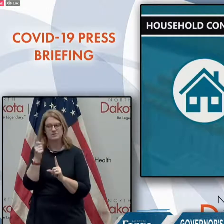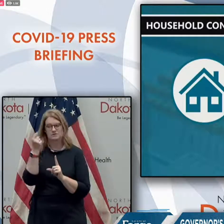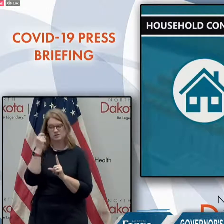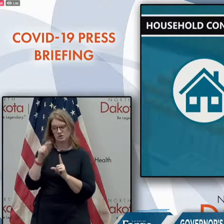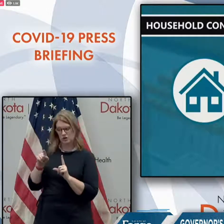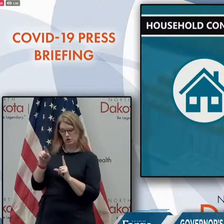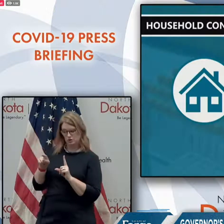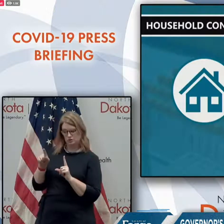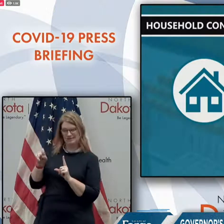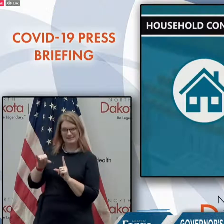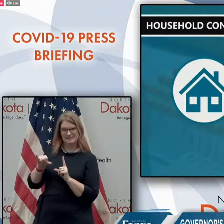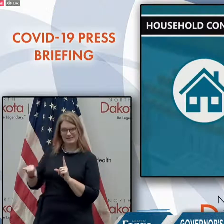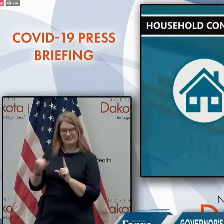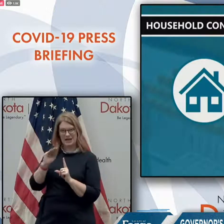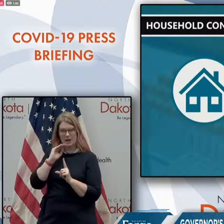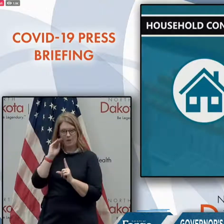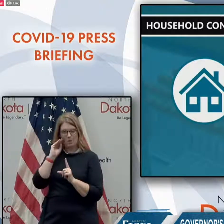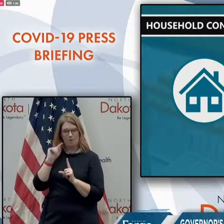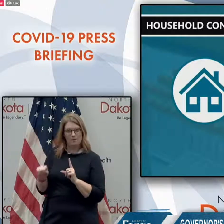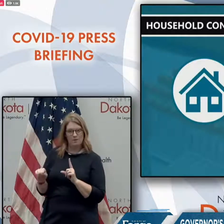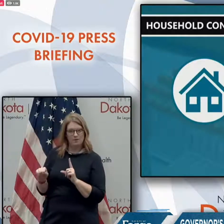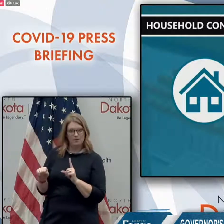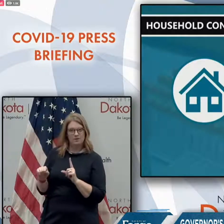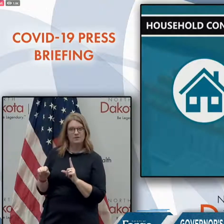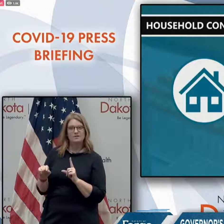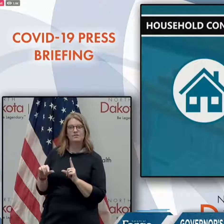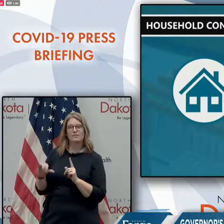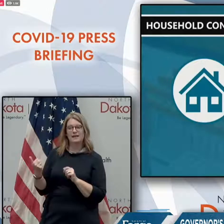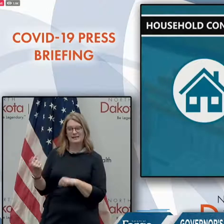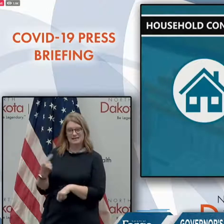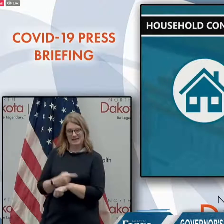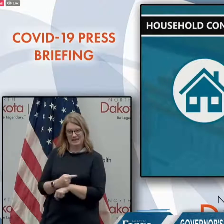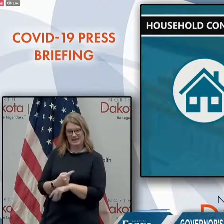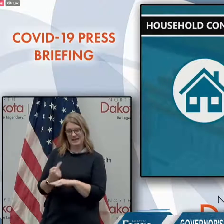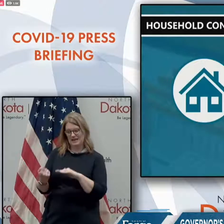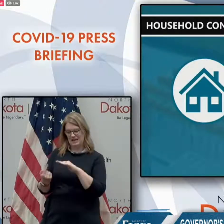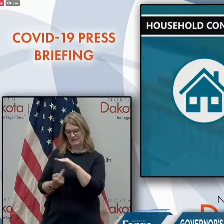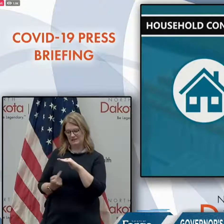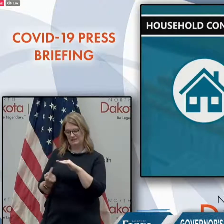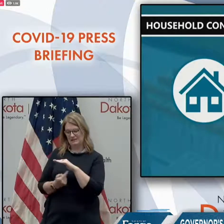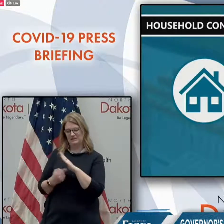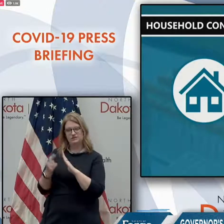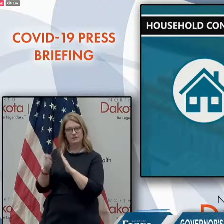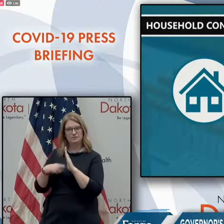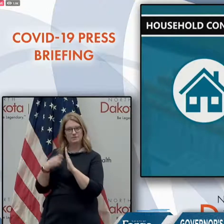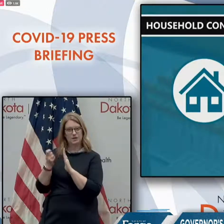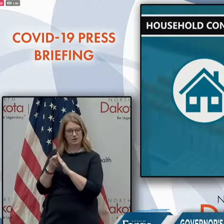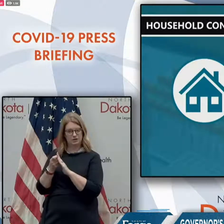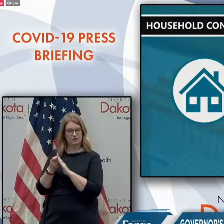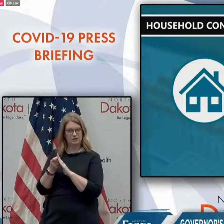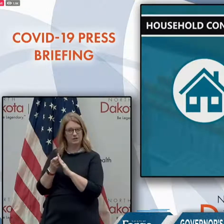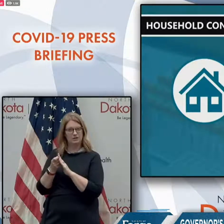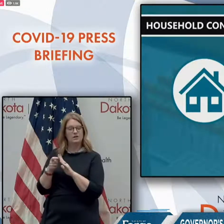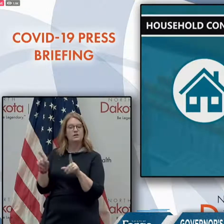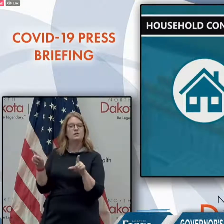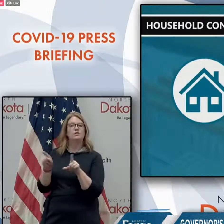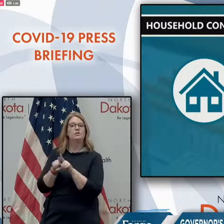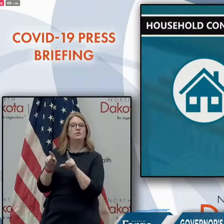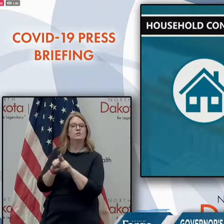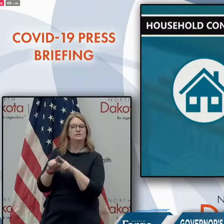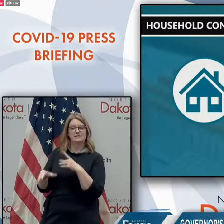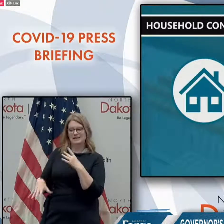stay home during that case's 10-day isolation period, but then you have to also add